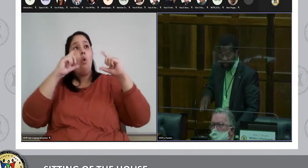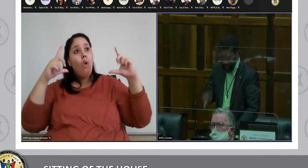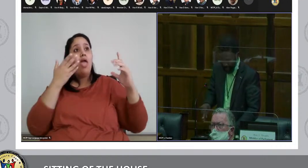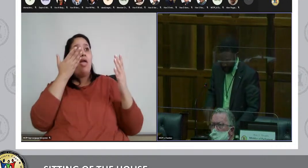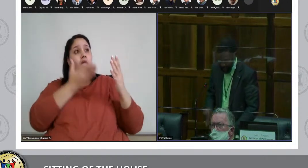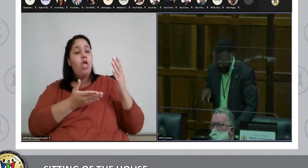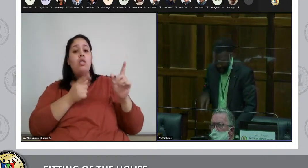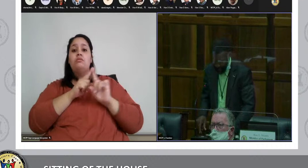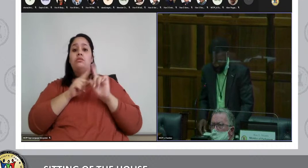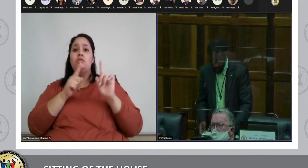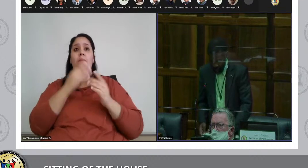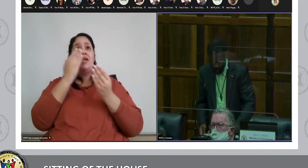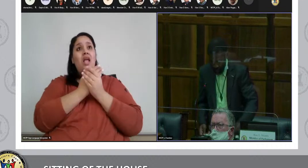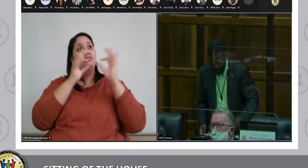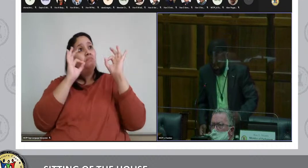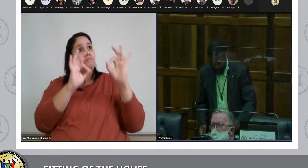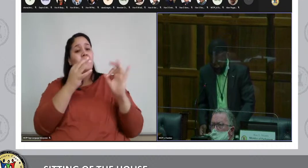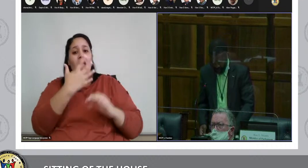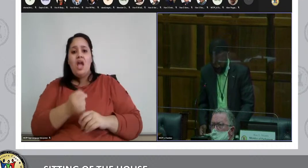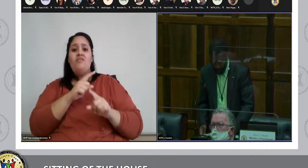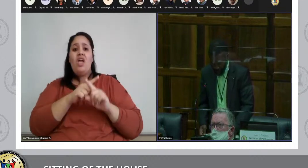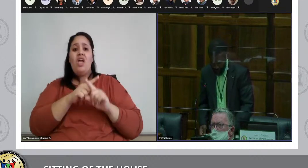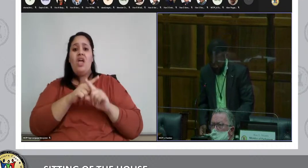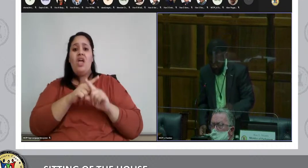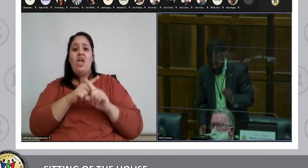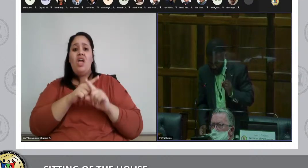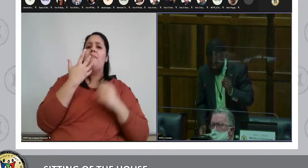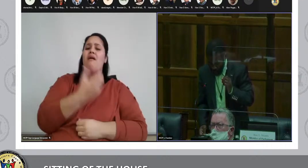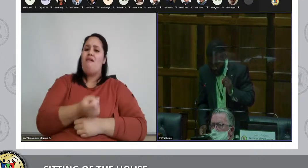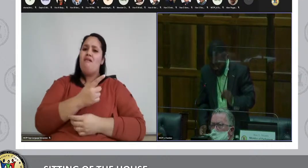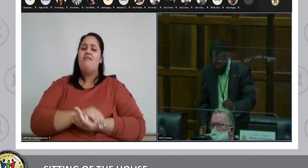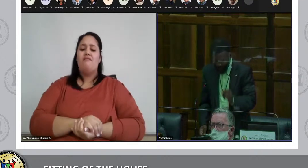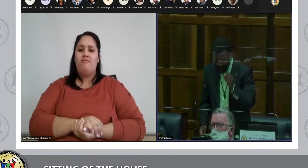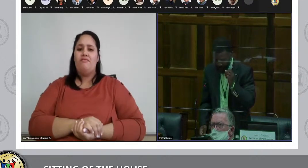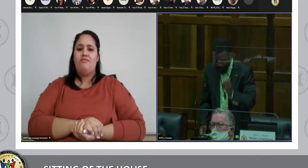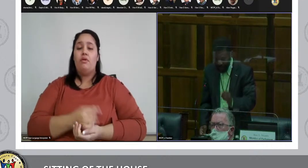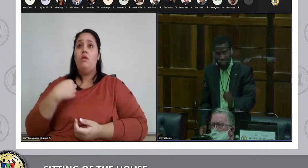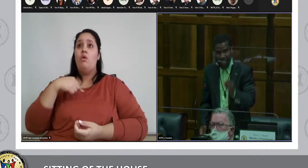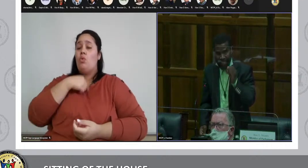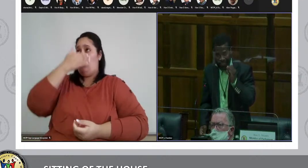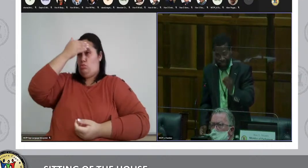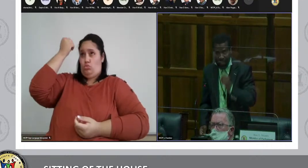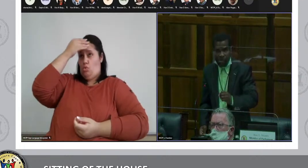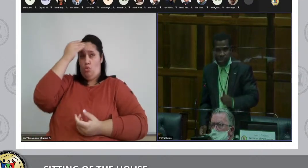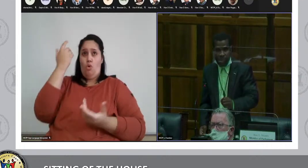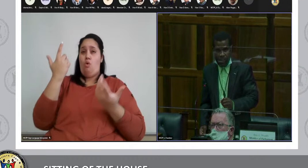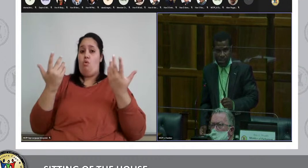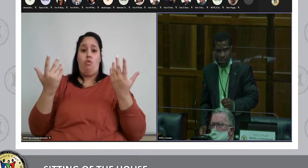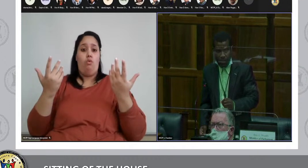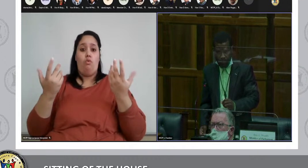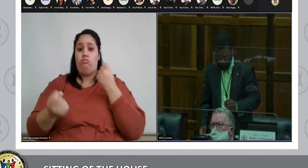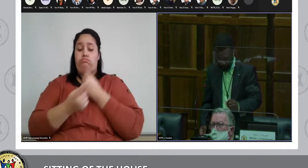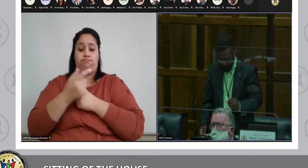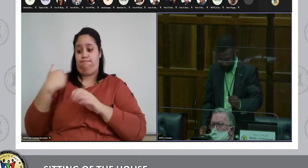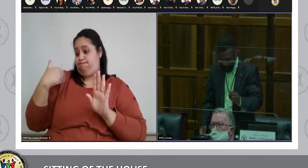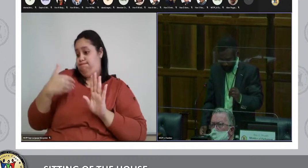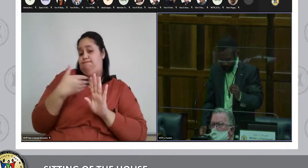And there is a case, and there is also even a case number. And we do not know what has stalled the internal